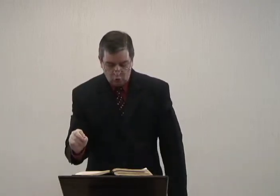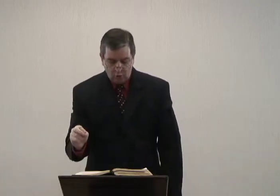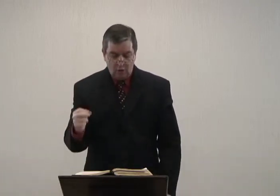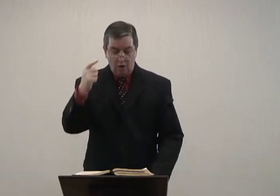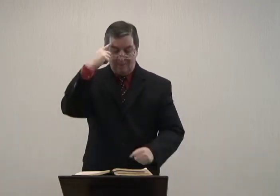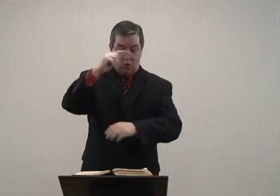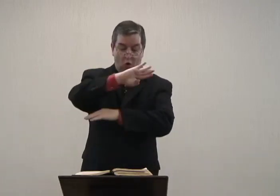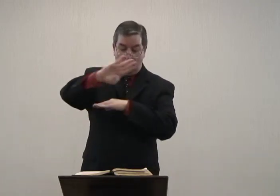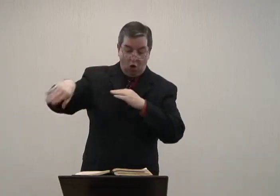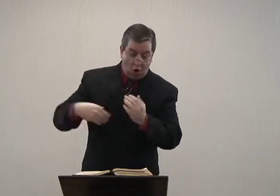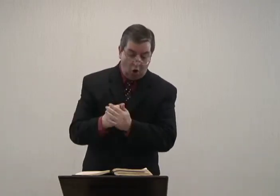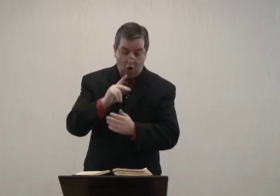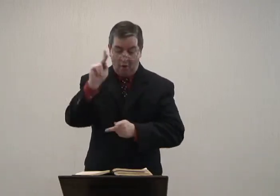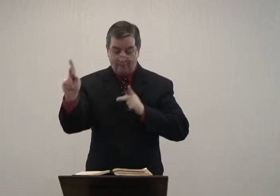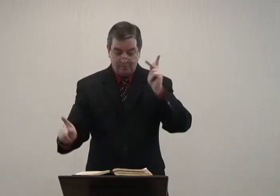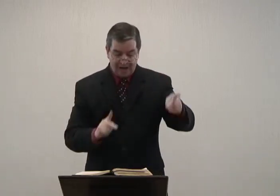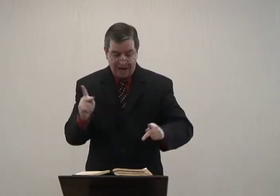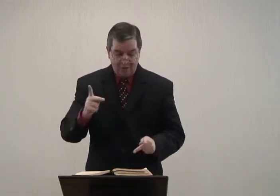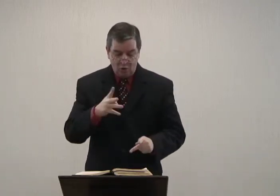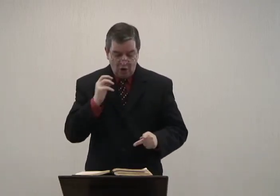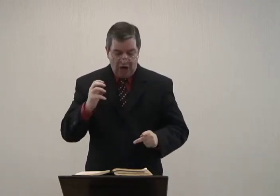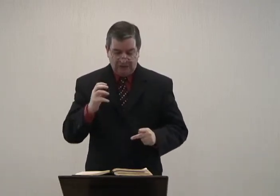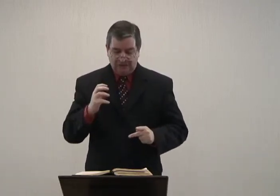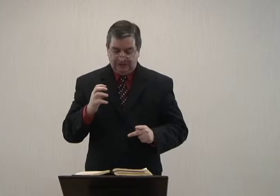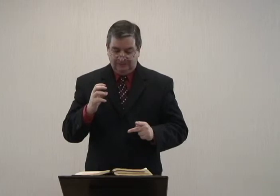And you could not find with any of you